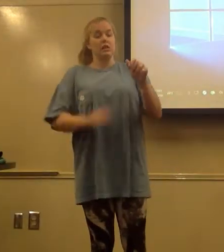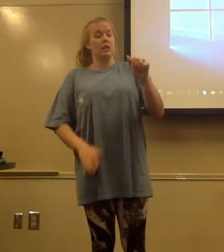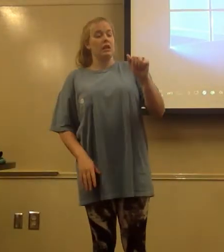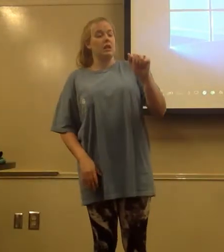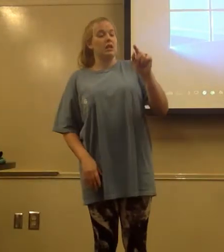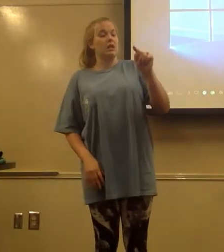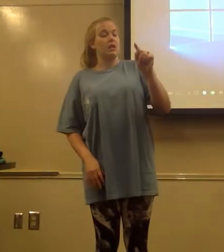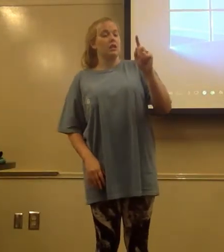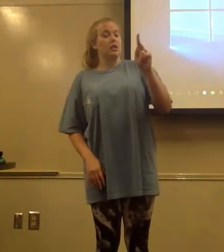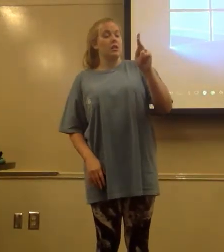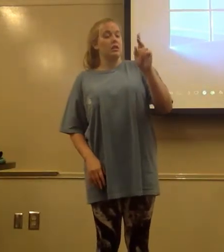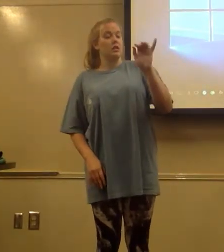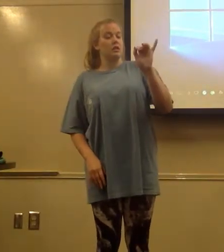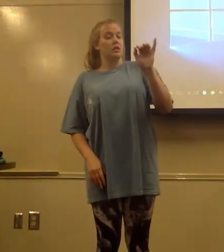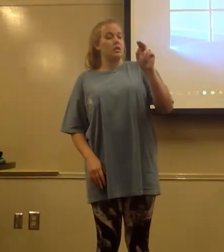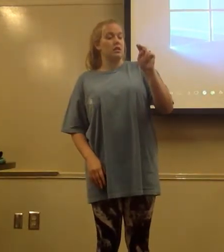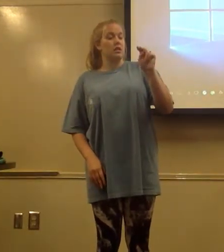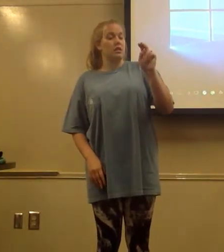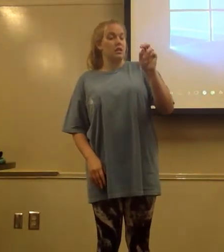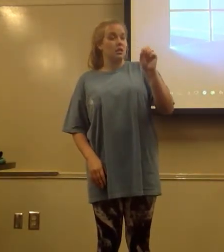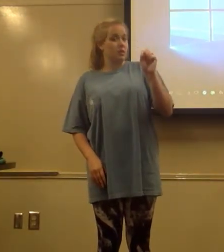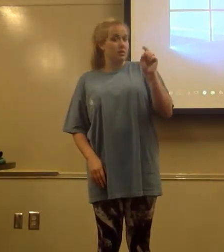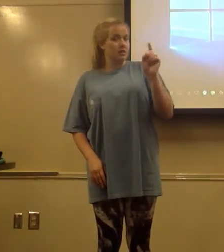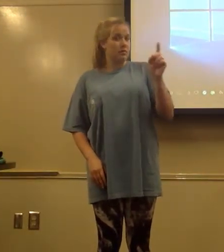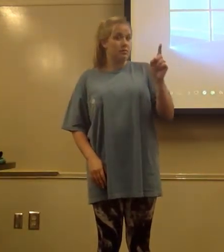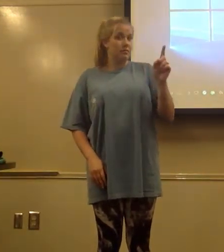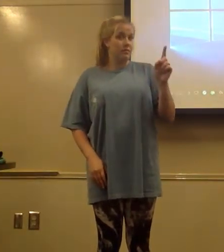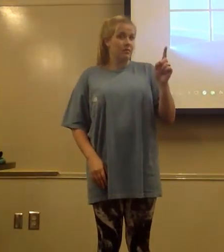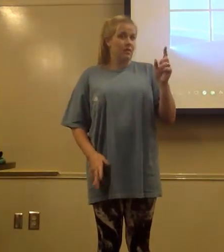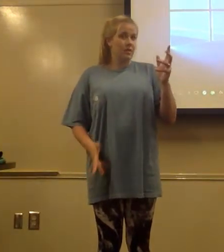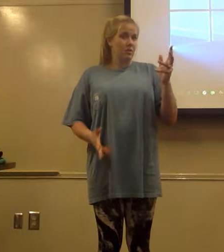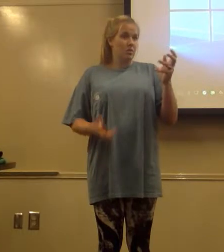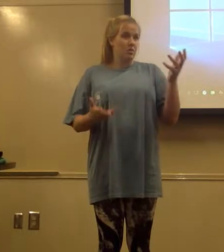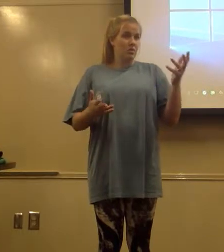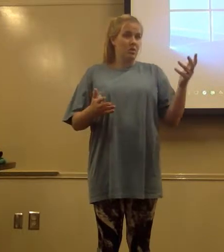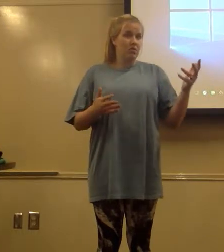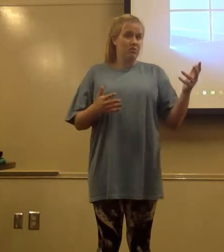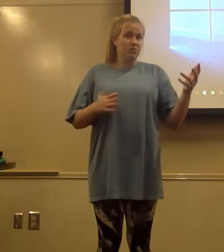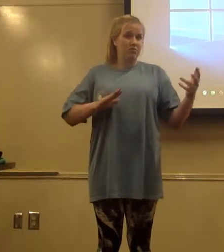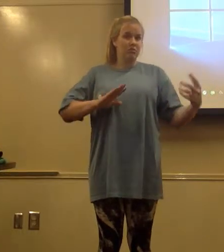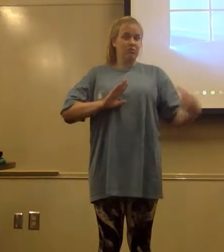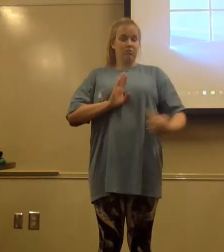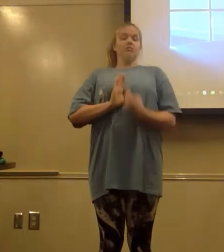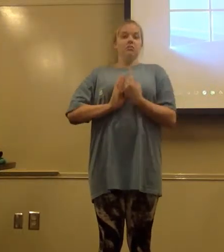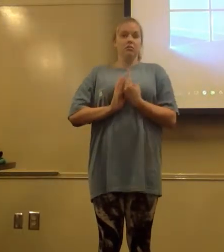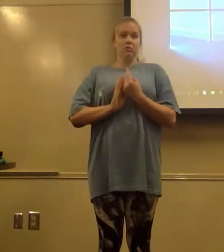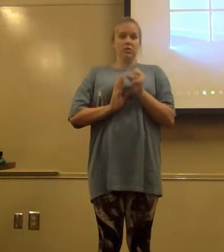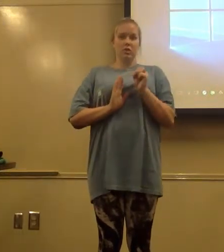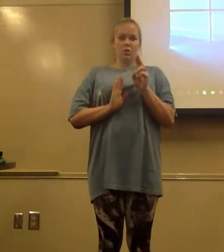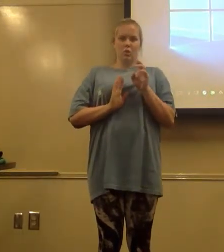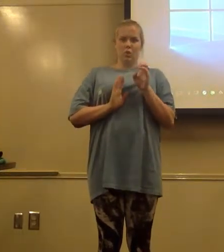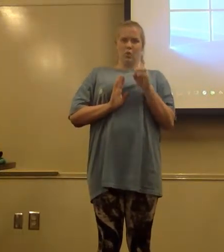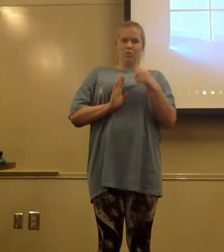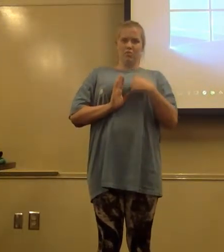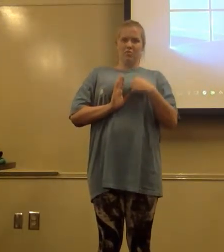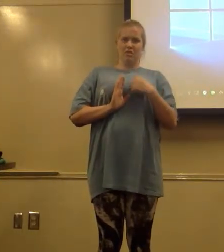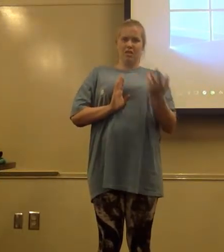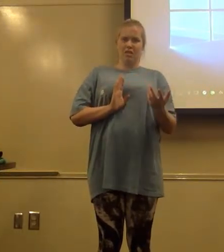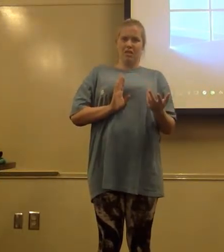my book against low-carb guides, sued me for libel. I was making libelous statements against Atkins, saying his diet was